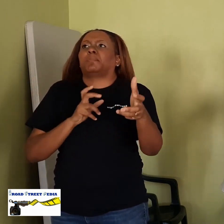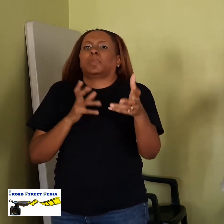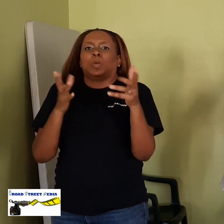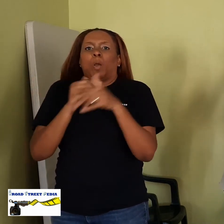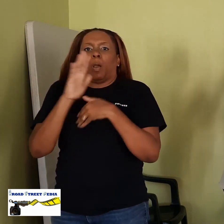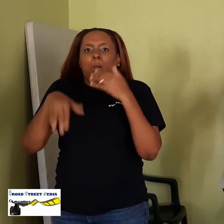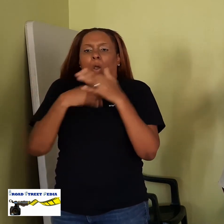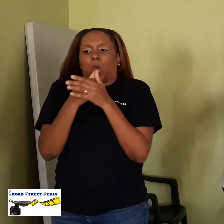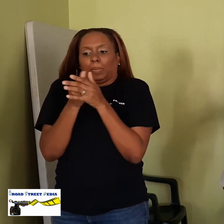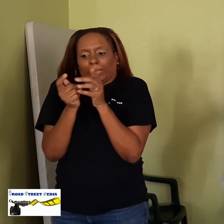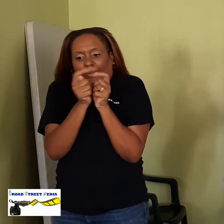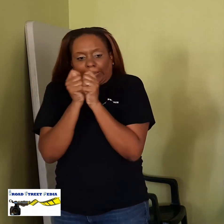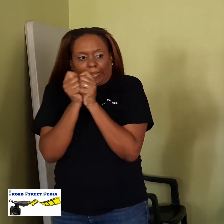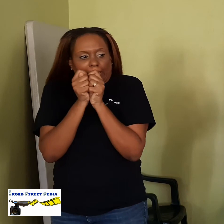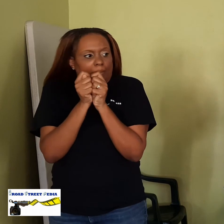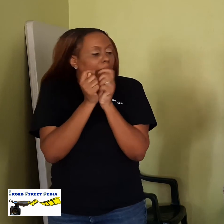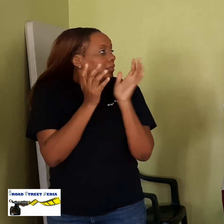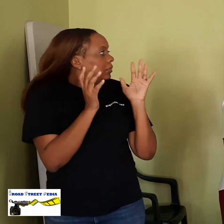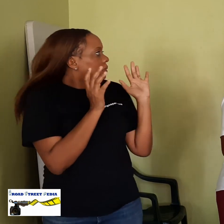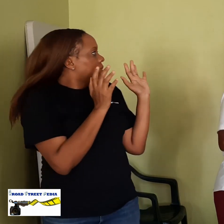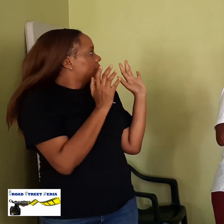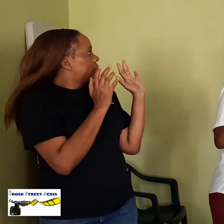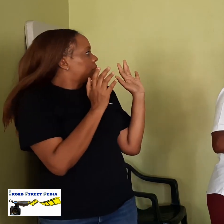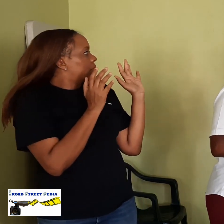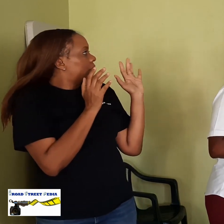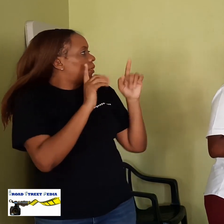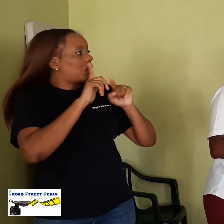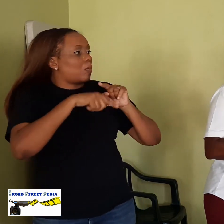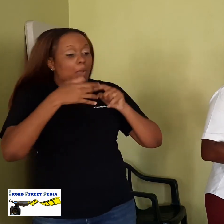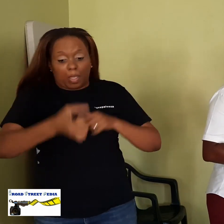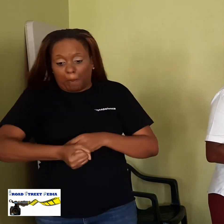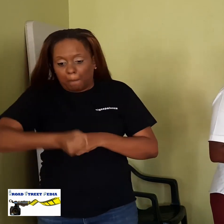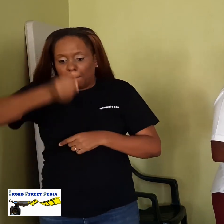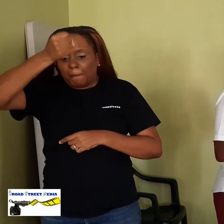be well placed and solid as you reap it and